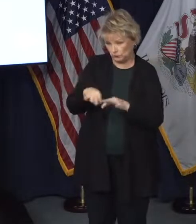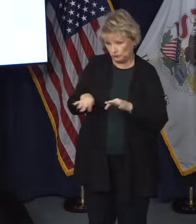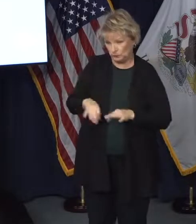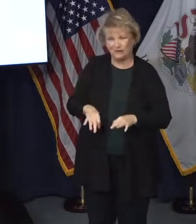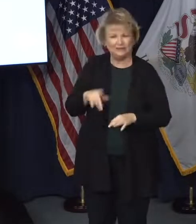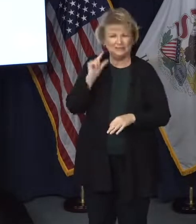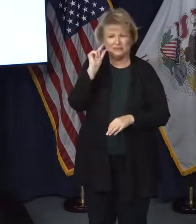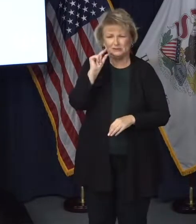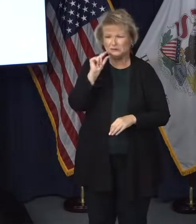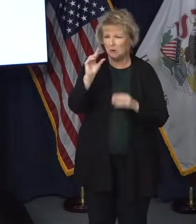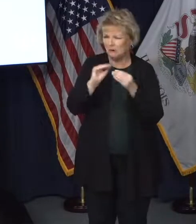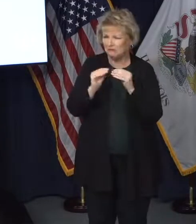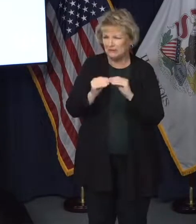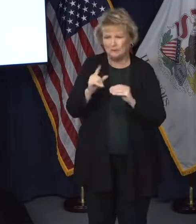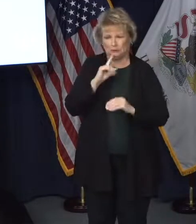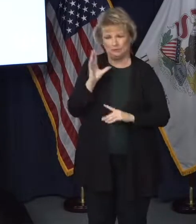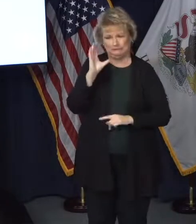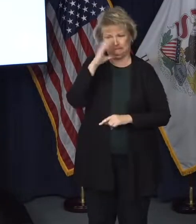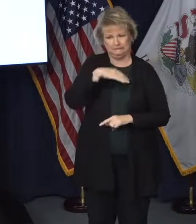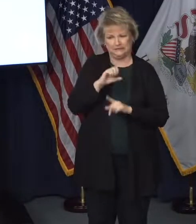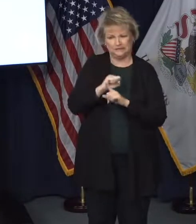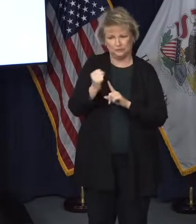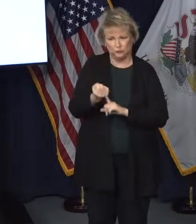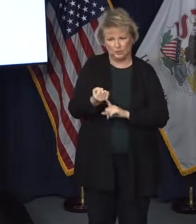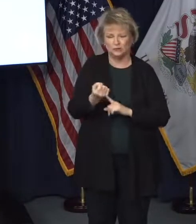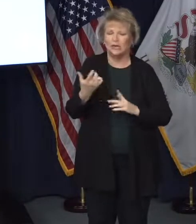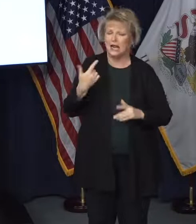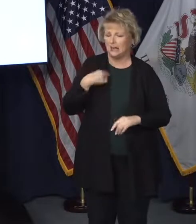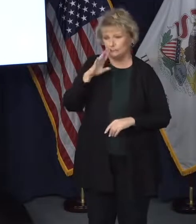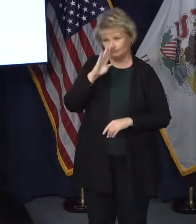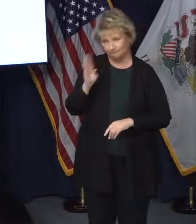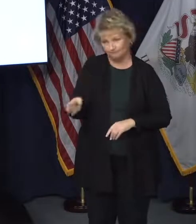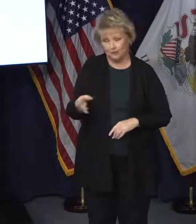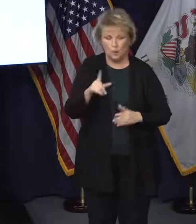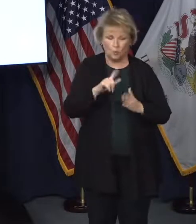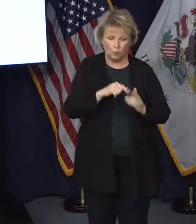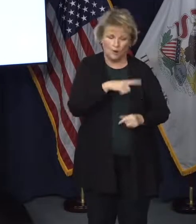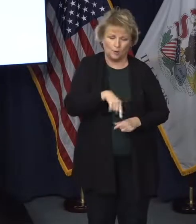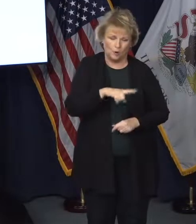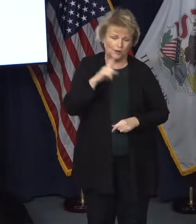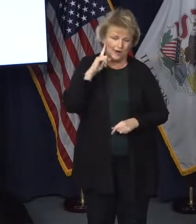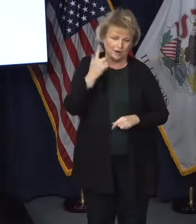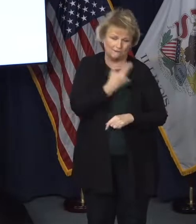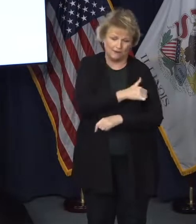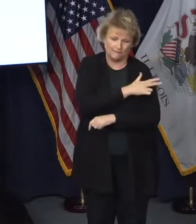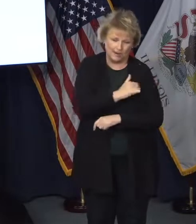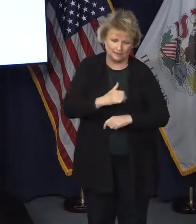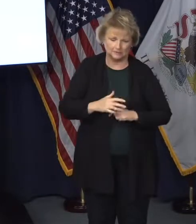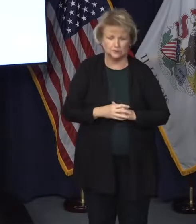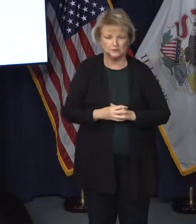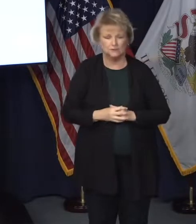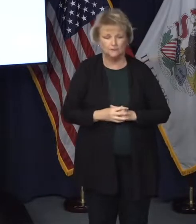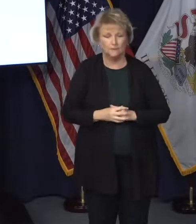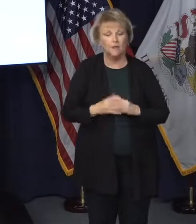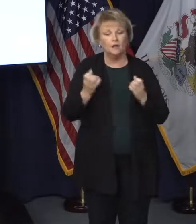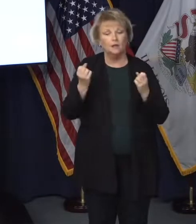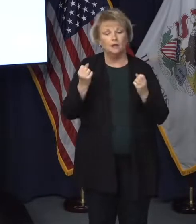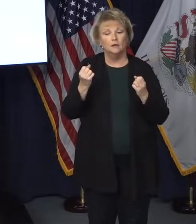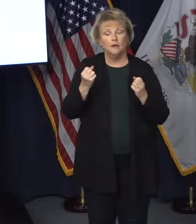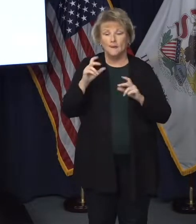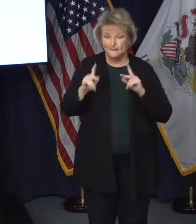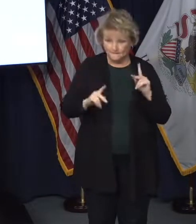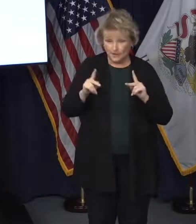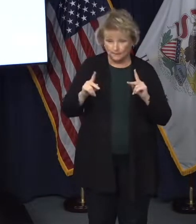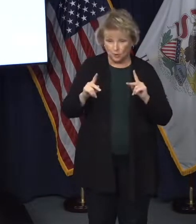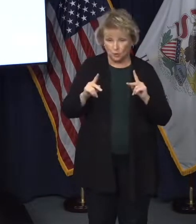picking very, very unusual circumstances. I'm just telling you, this is what we're getting from hospitals, that often, by the way, that people who